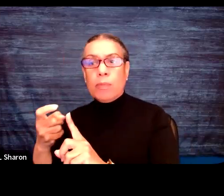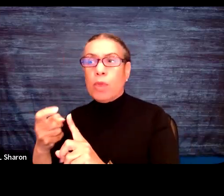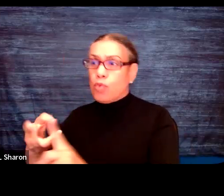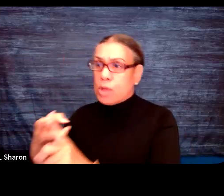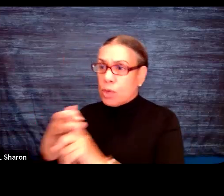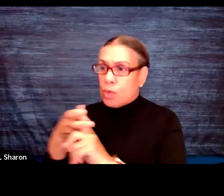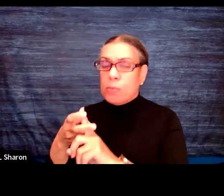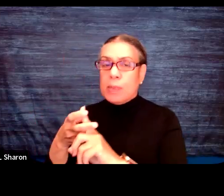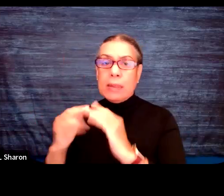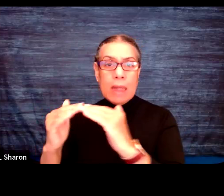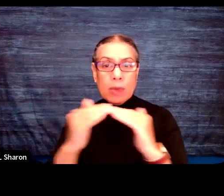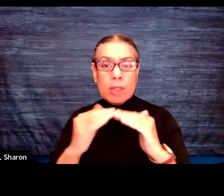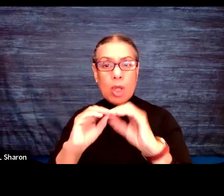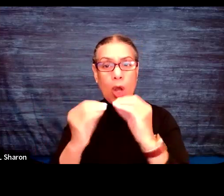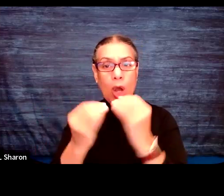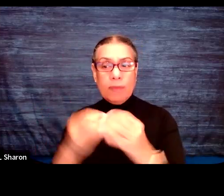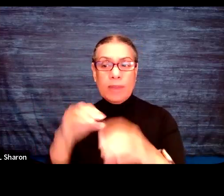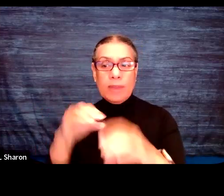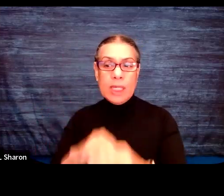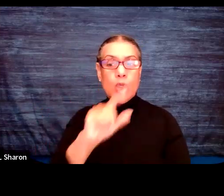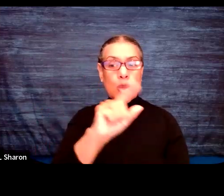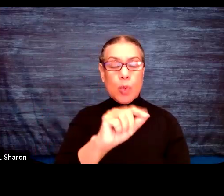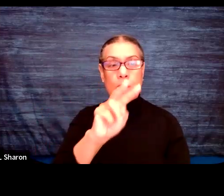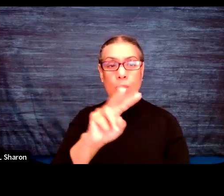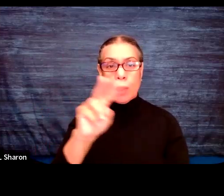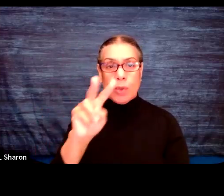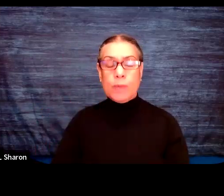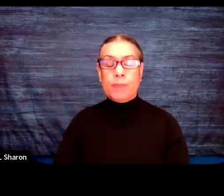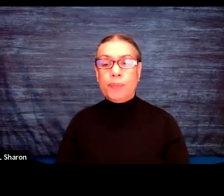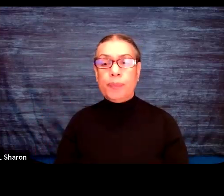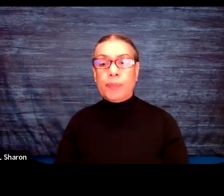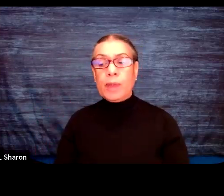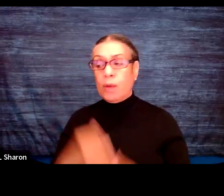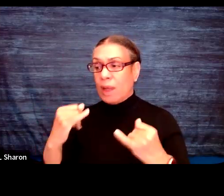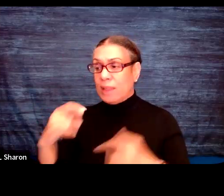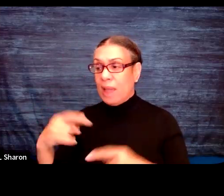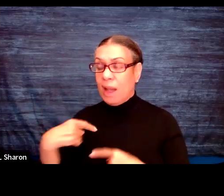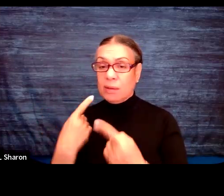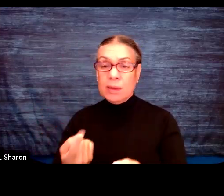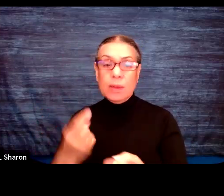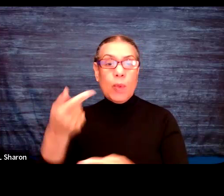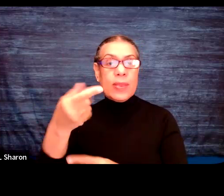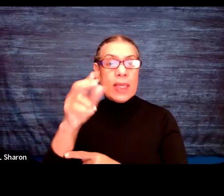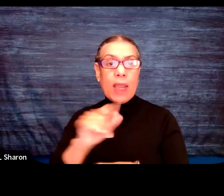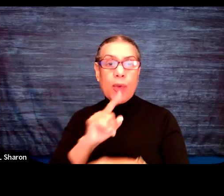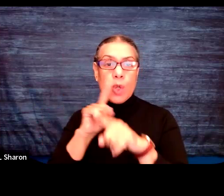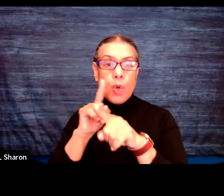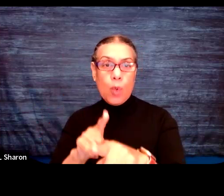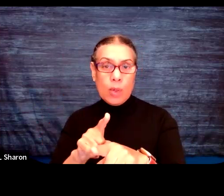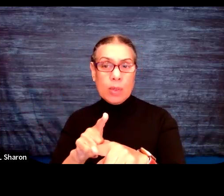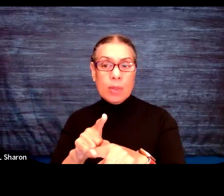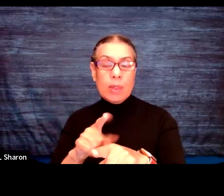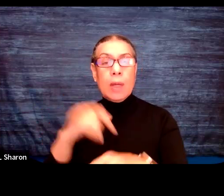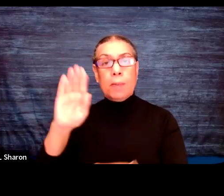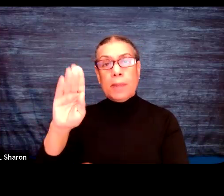Office during 2020 to 2022. As already been stated earlier by Beam, the Garrity Order reports presented, the